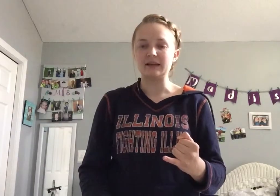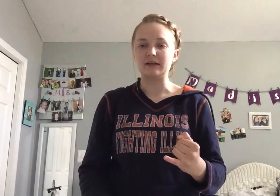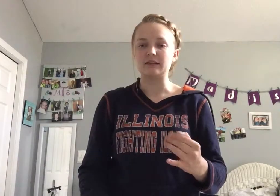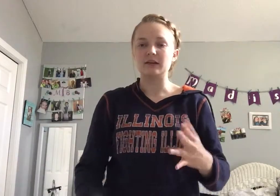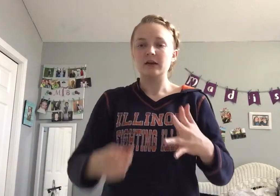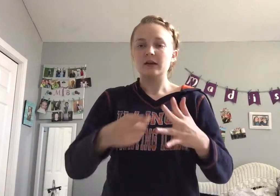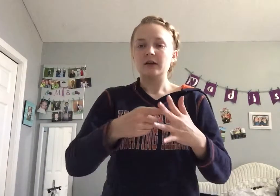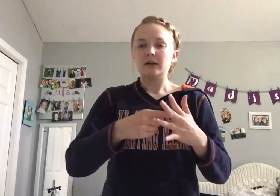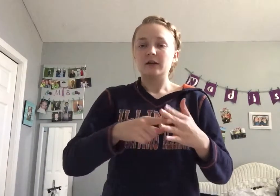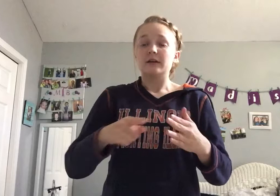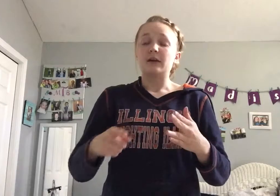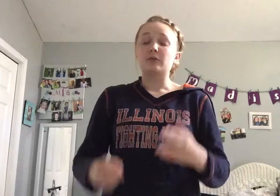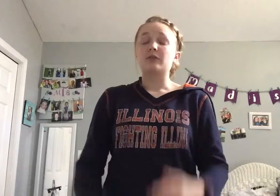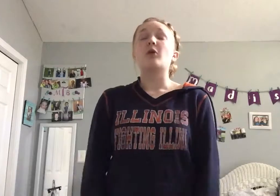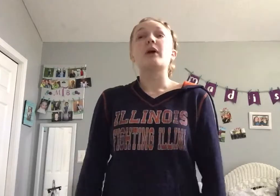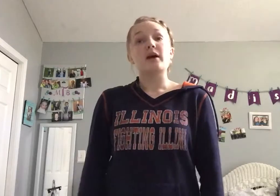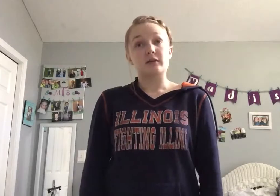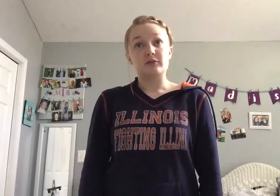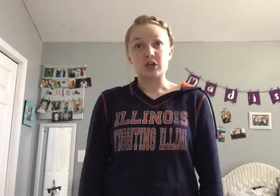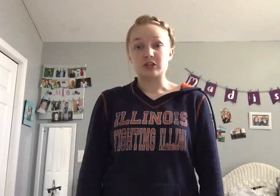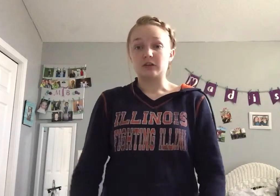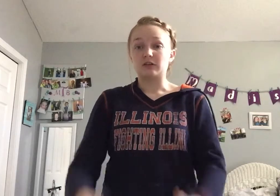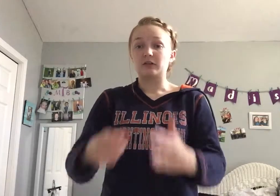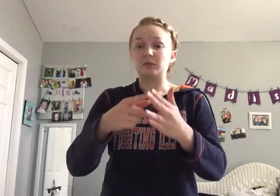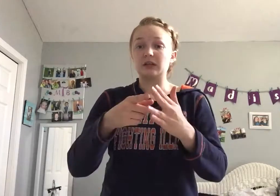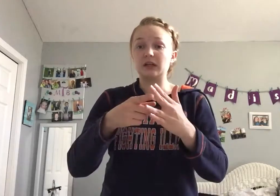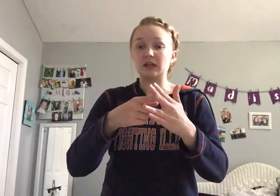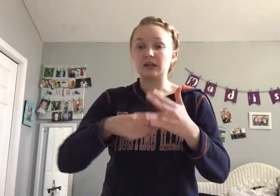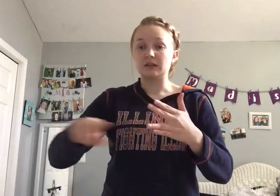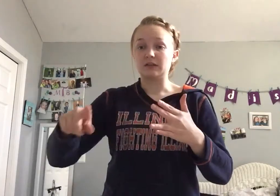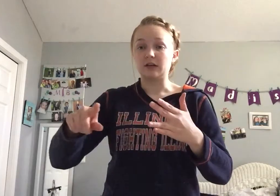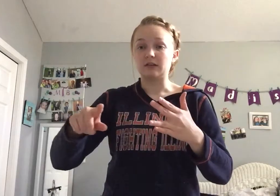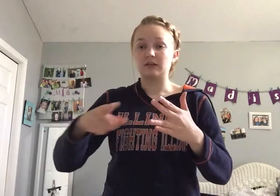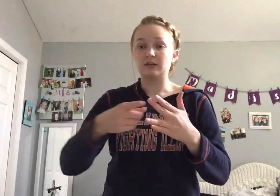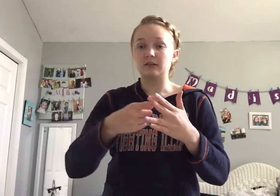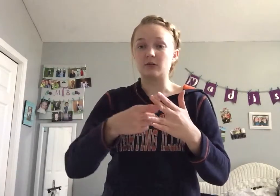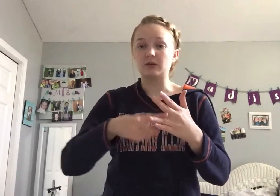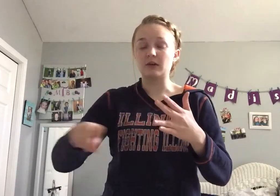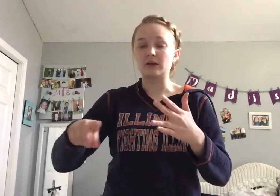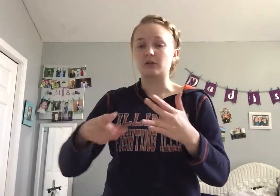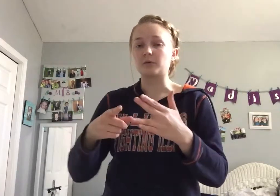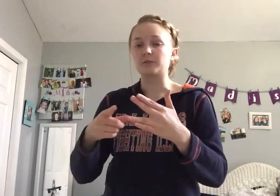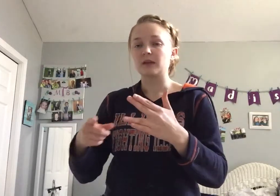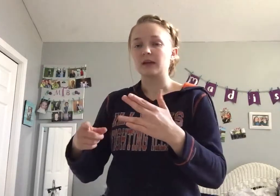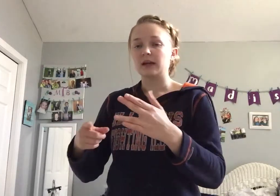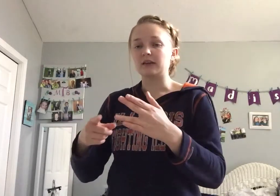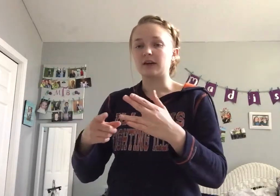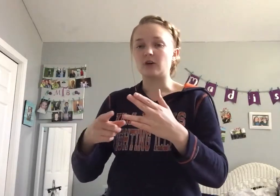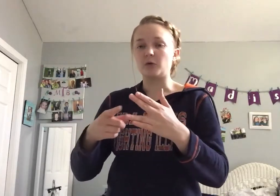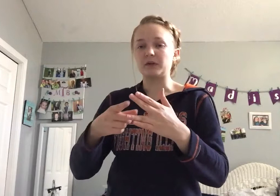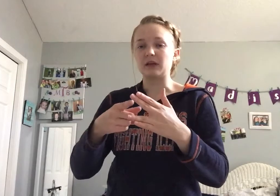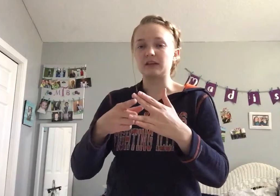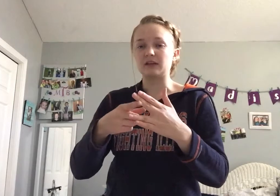is, now there's no way I could change this. Beginning is this. So it's like your hands kind of open like this, and